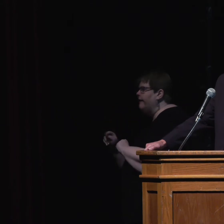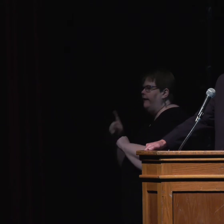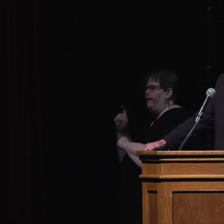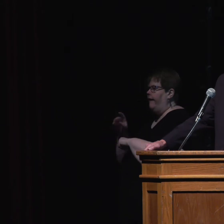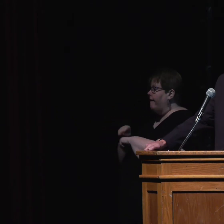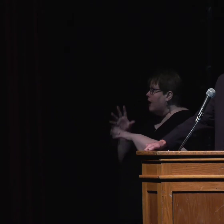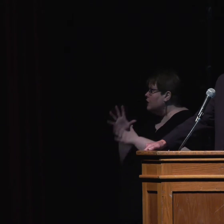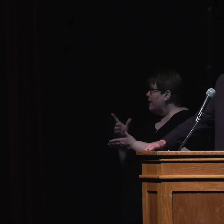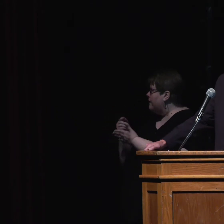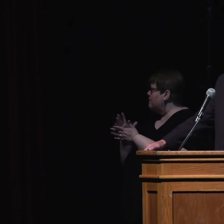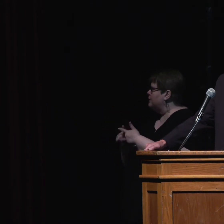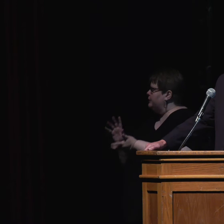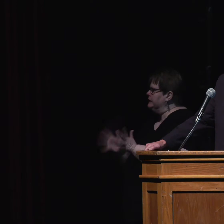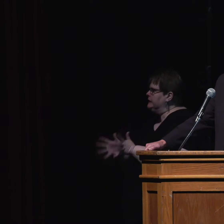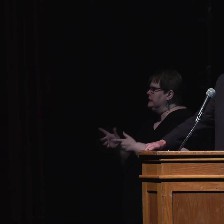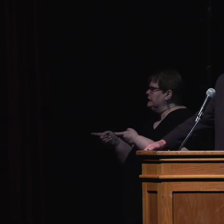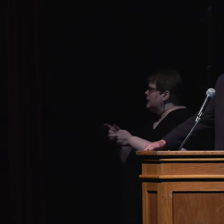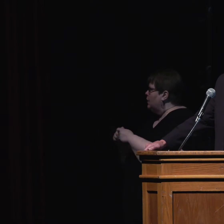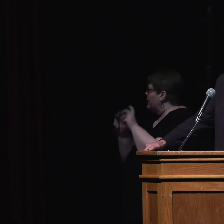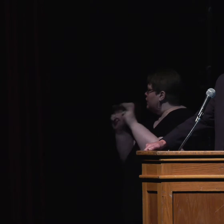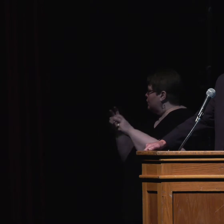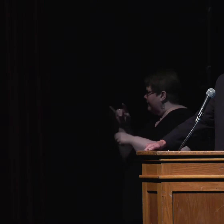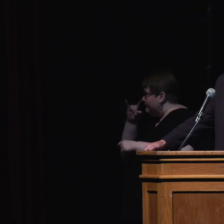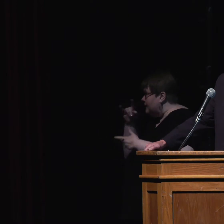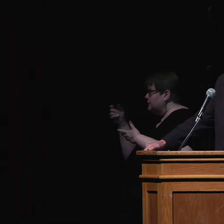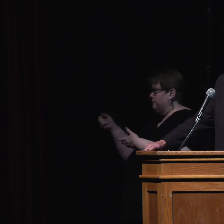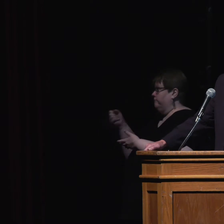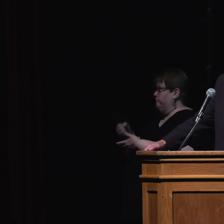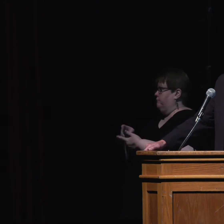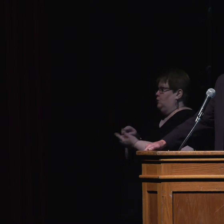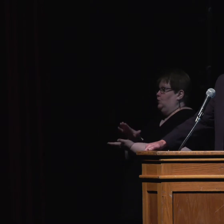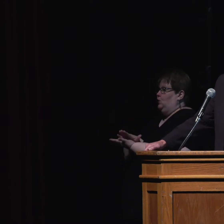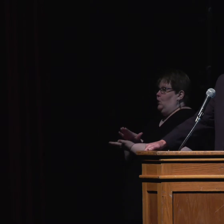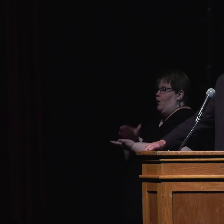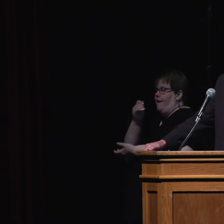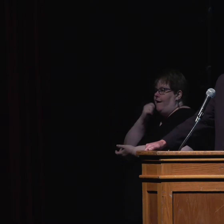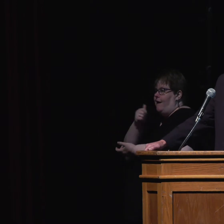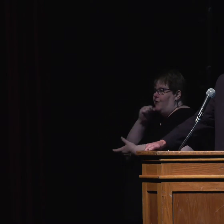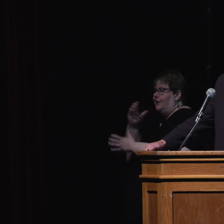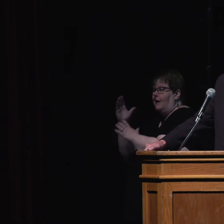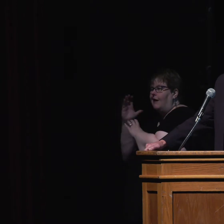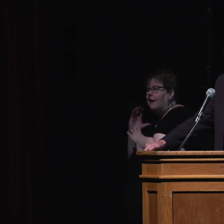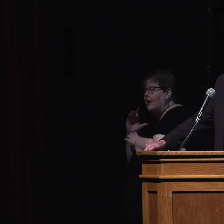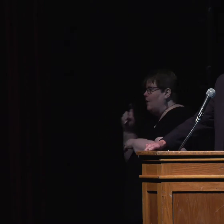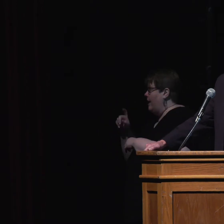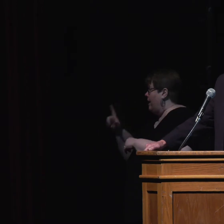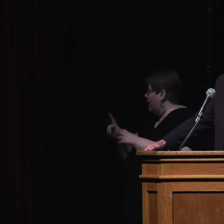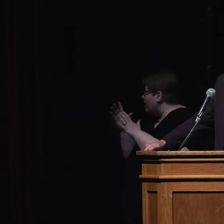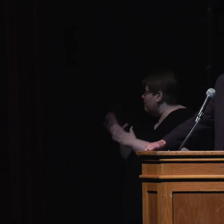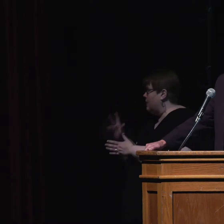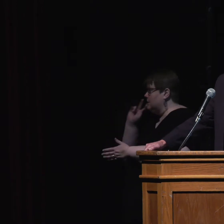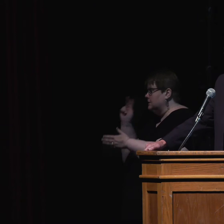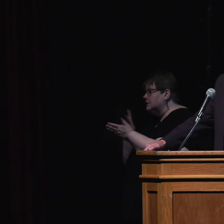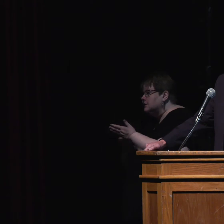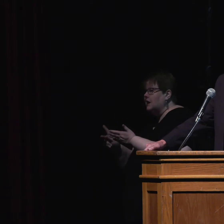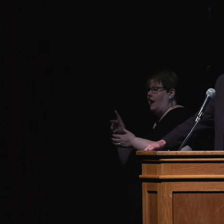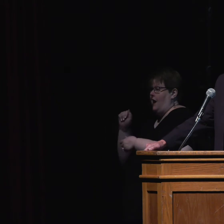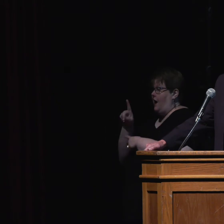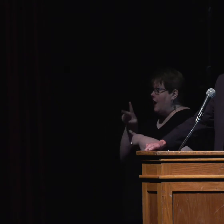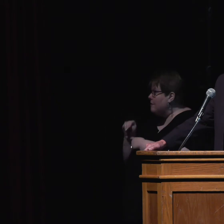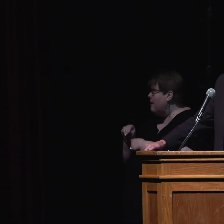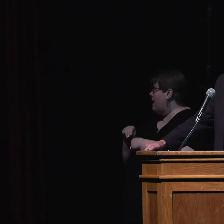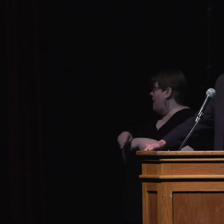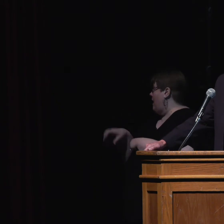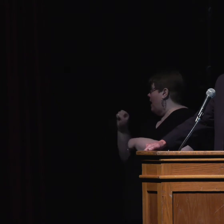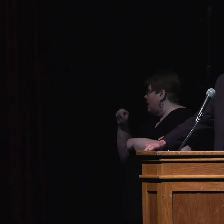and therapists to help deal with the issues that these kids bring with them to school each day. We need our librarians, our secretaries, our administrators,